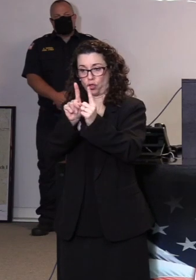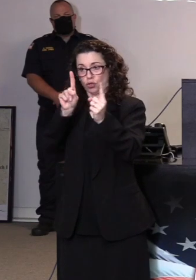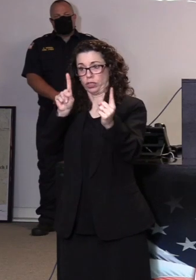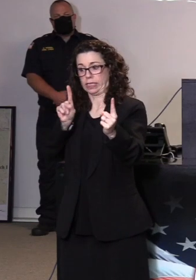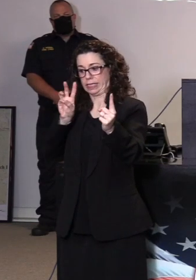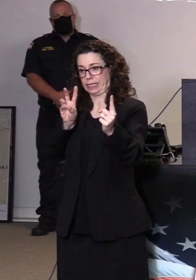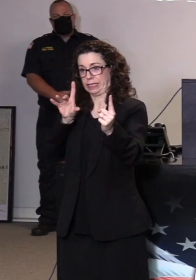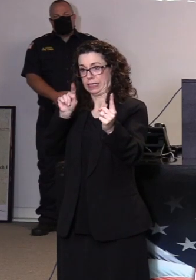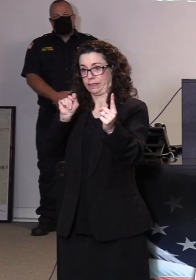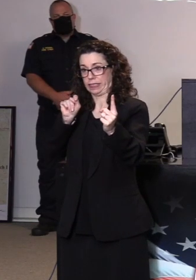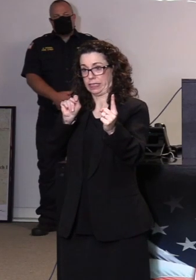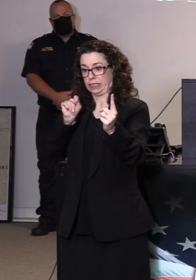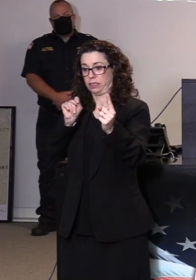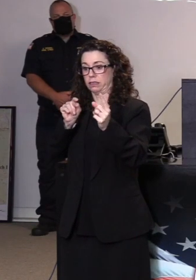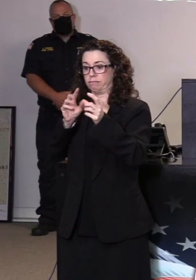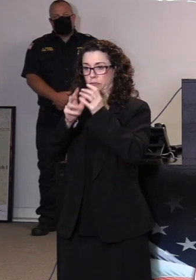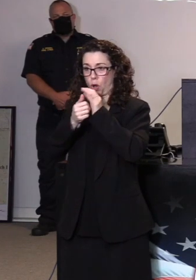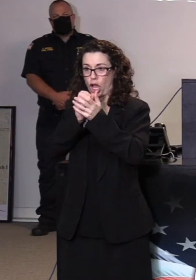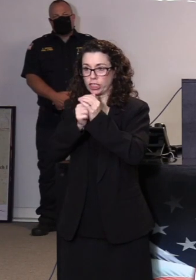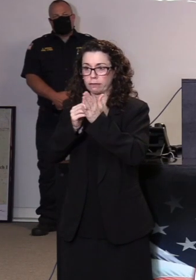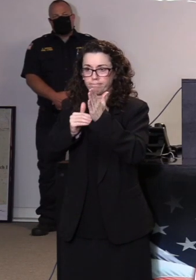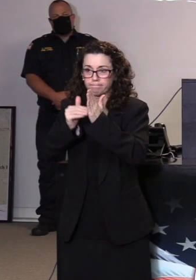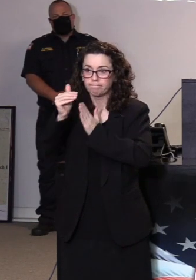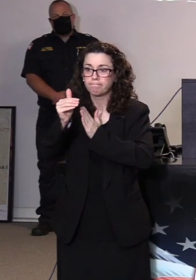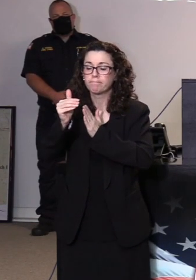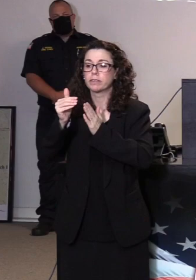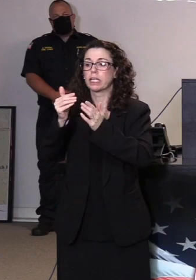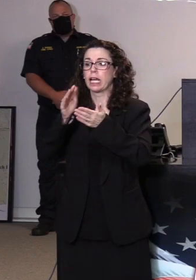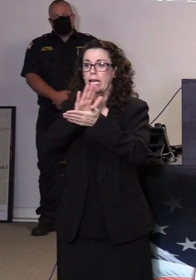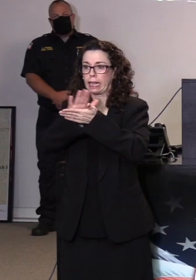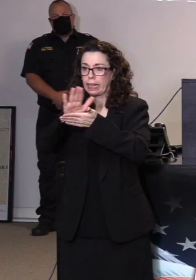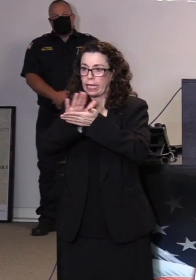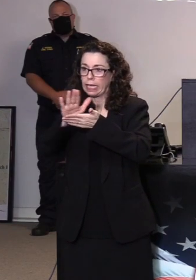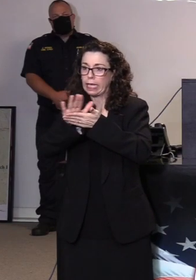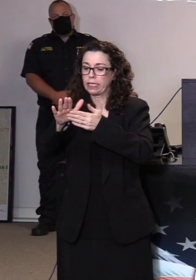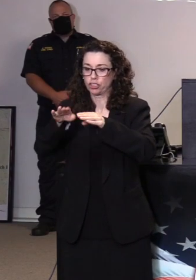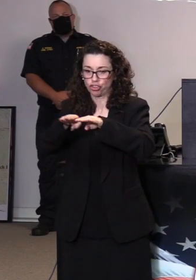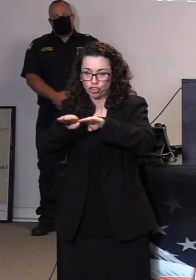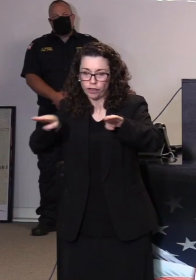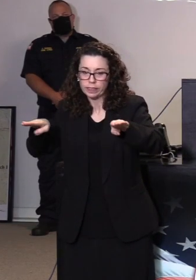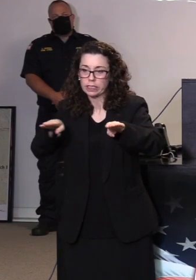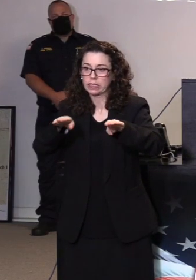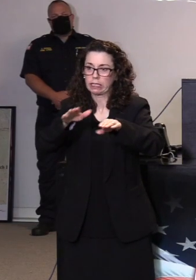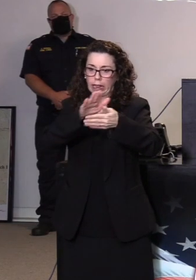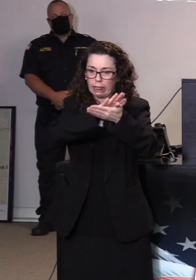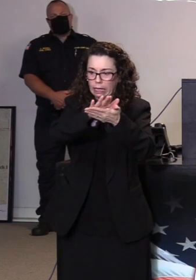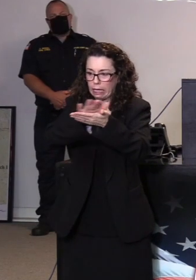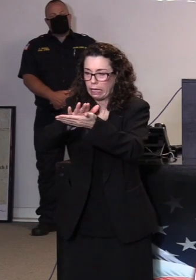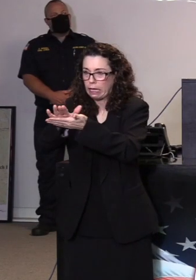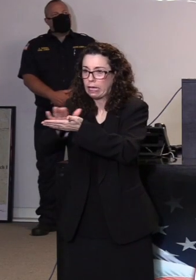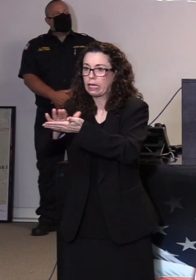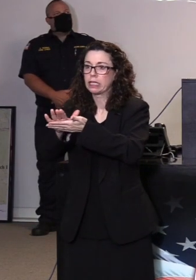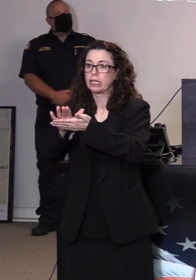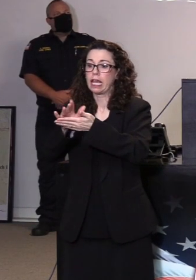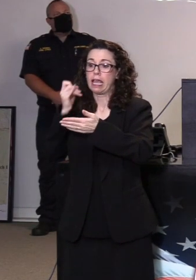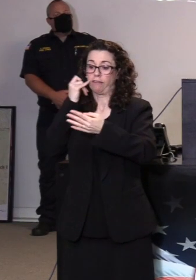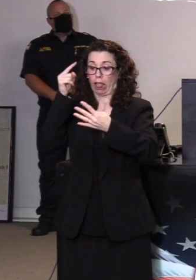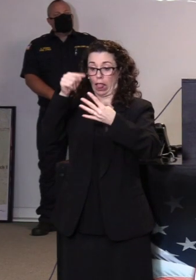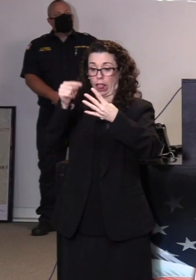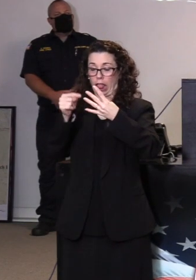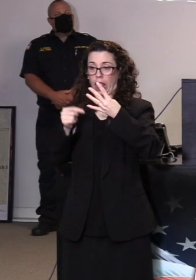frequent hand washing, and cleaning and disinfecting touch surfaces. So together we stand